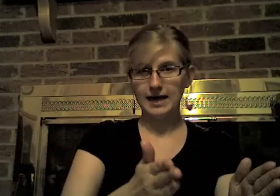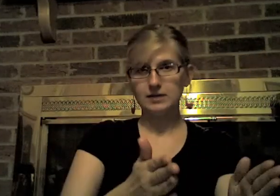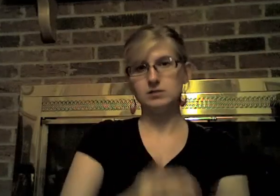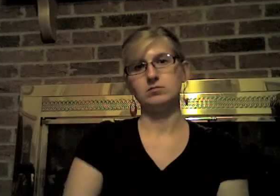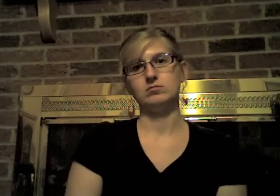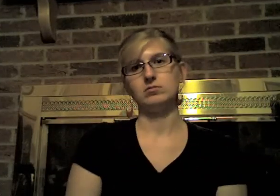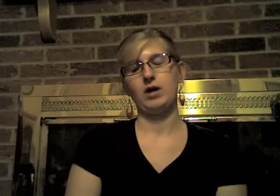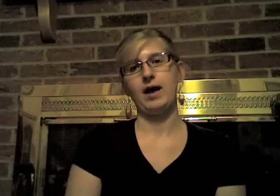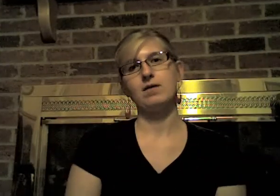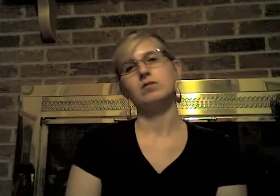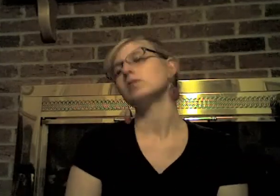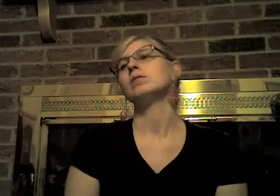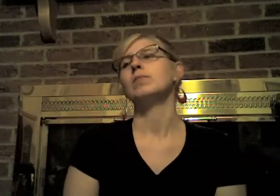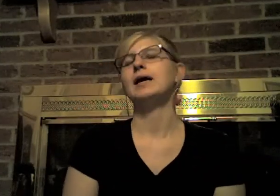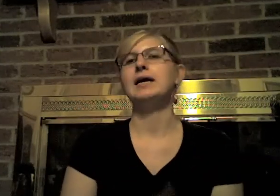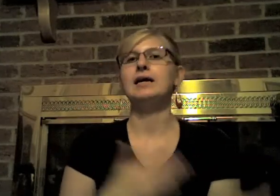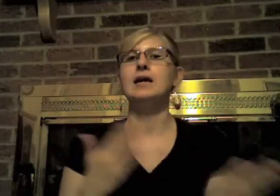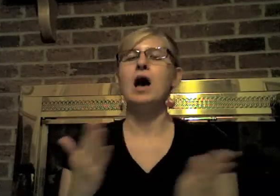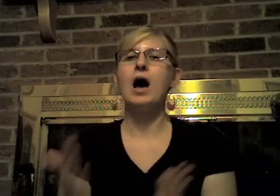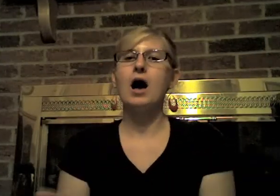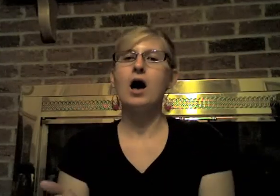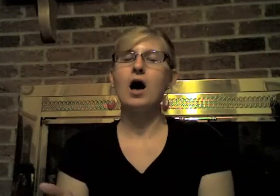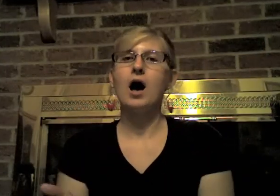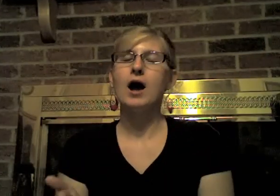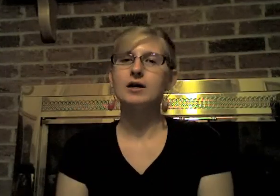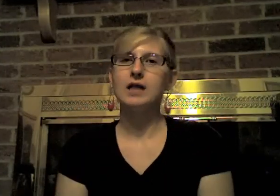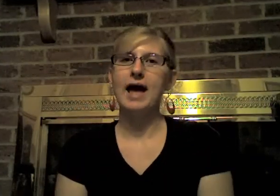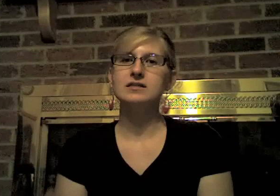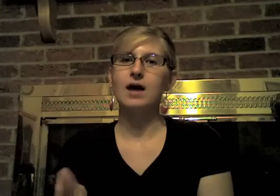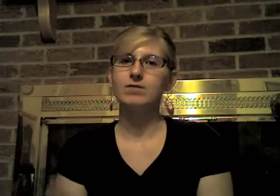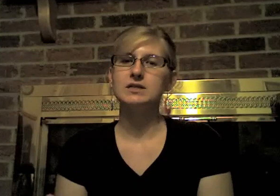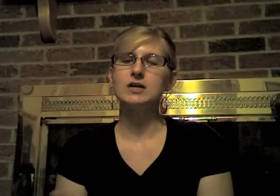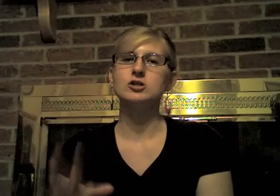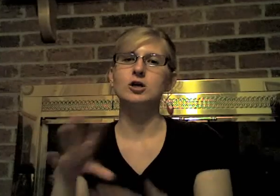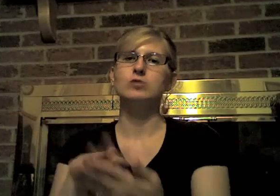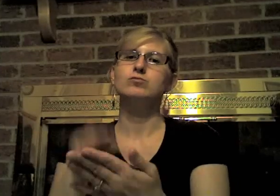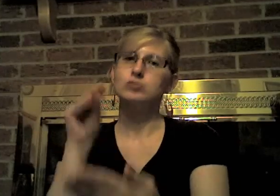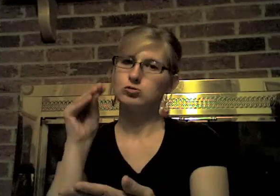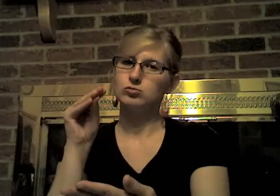student. Okay? But in our class, conversational.